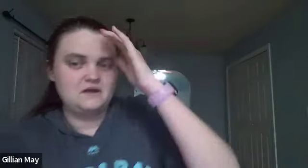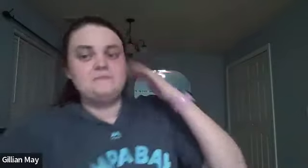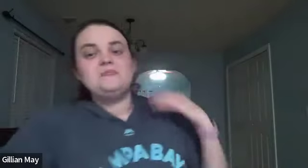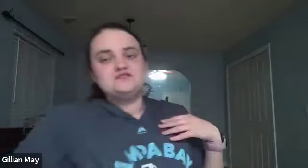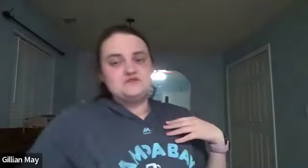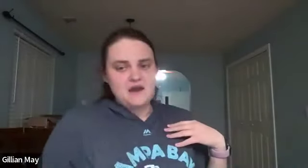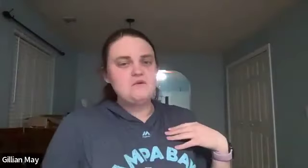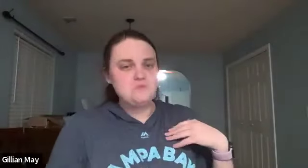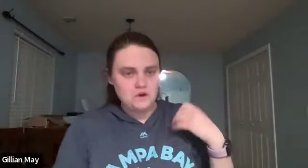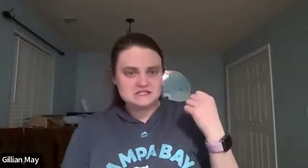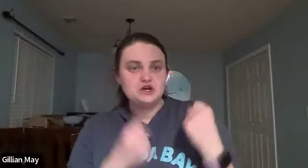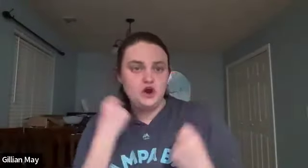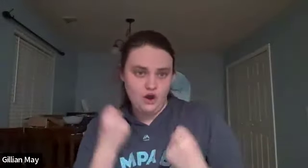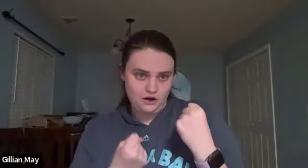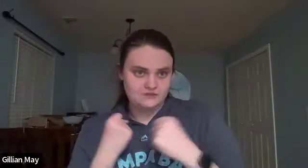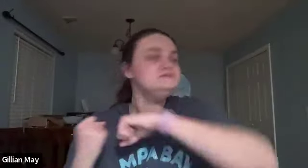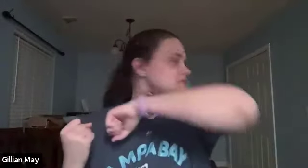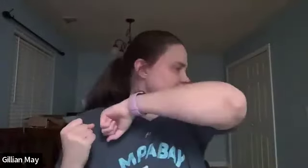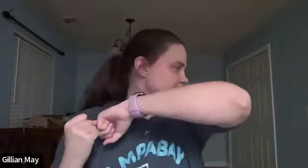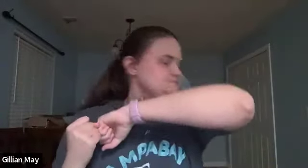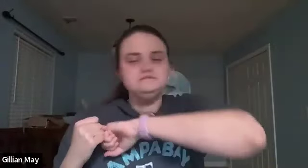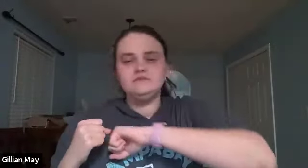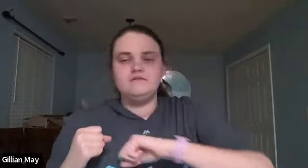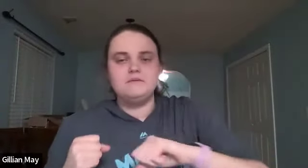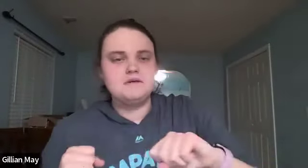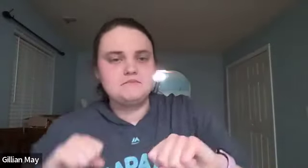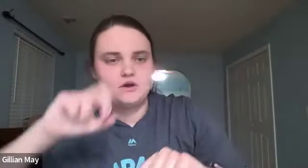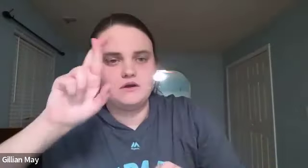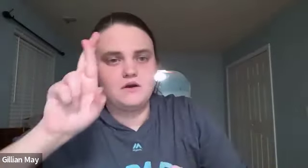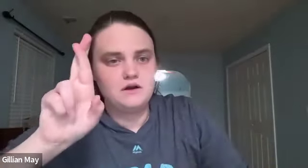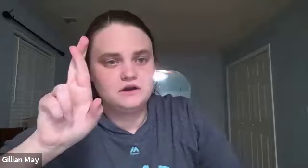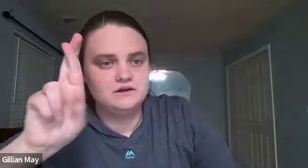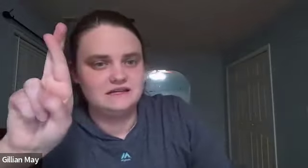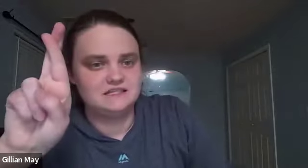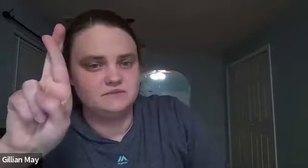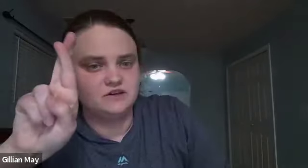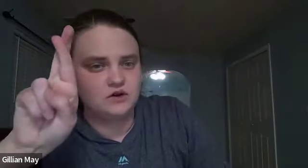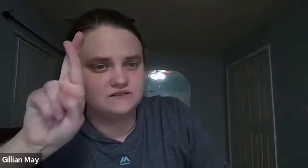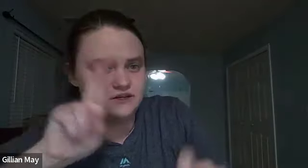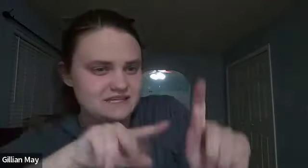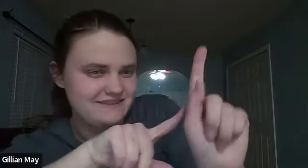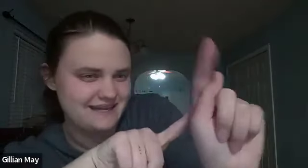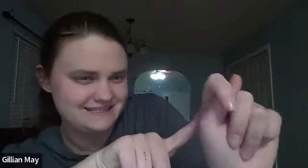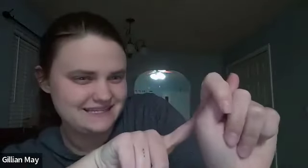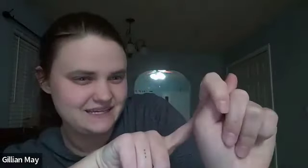Okay. So that one was car. Remember, our R is going to be the cross fingers, and then that